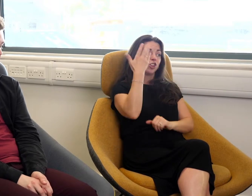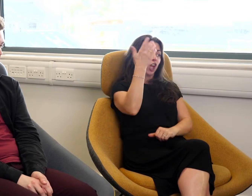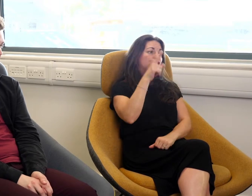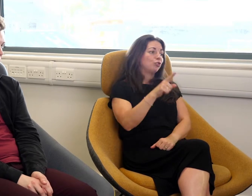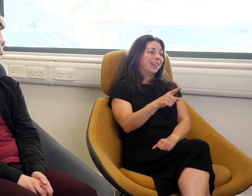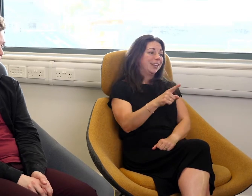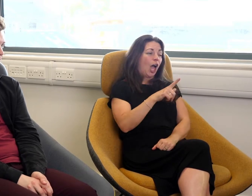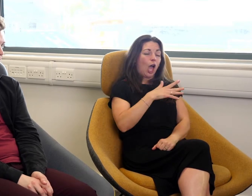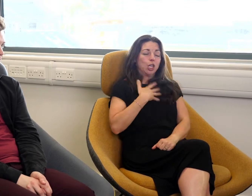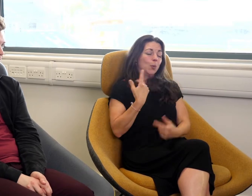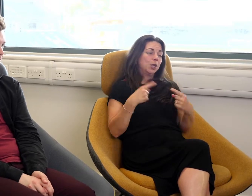happen.